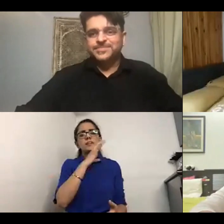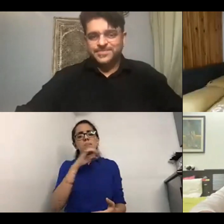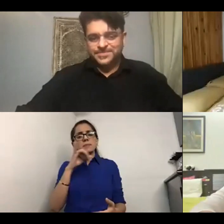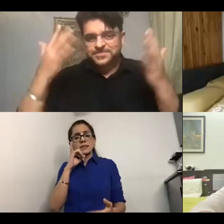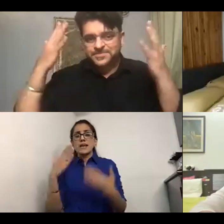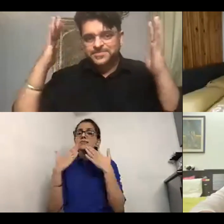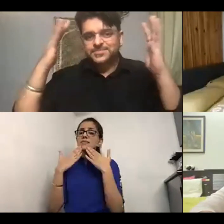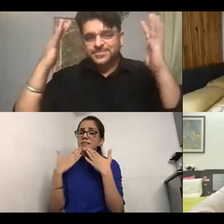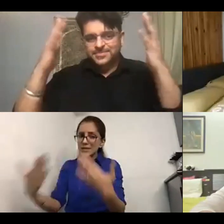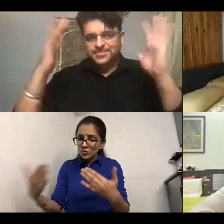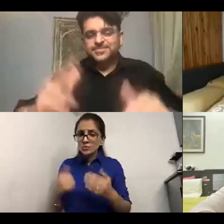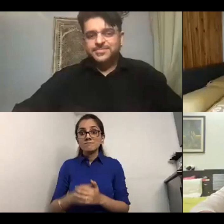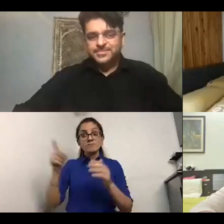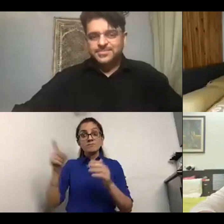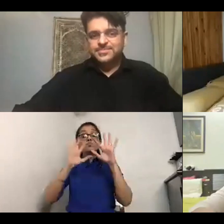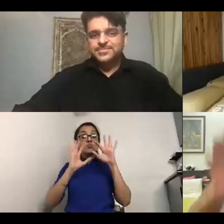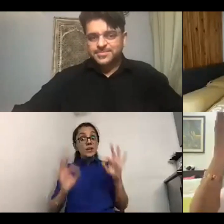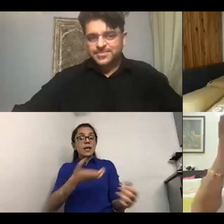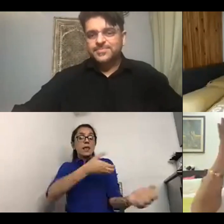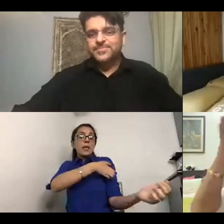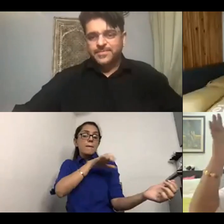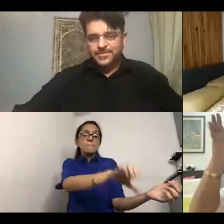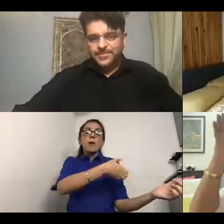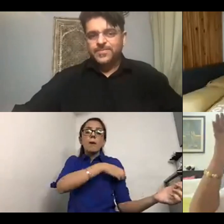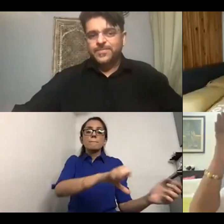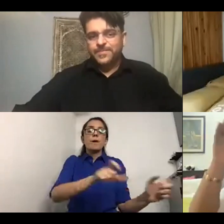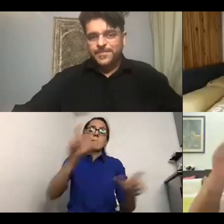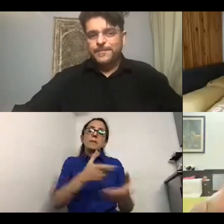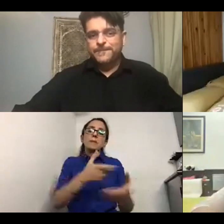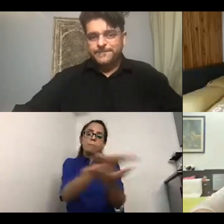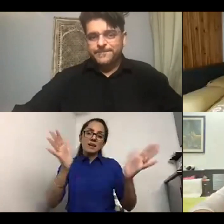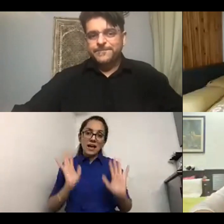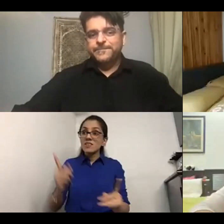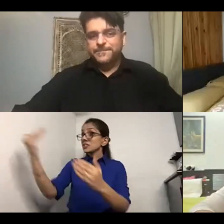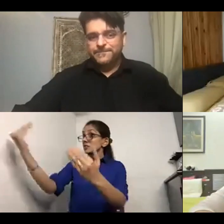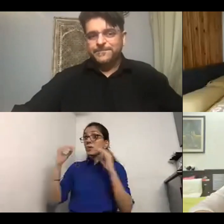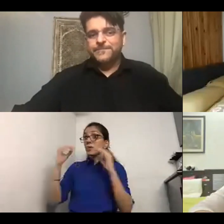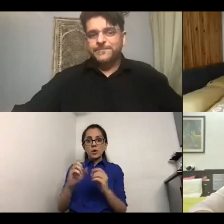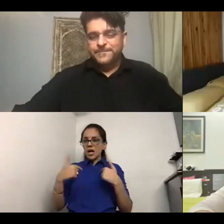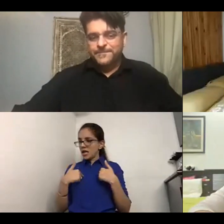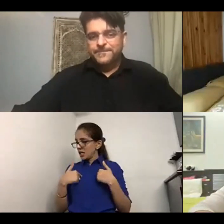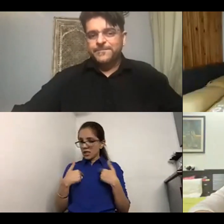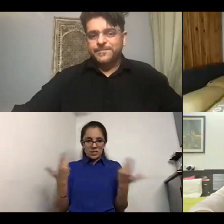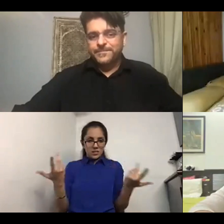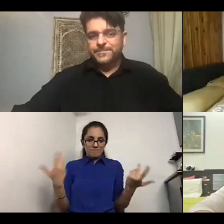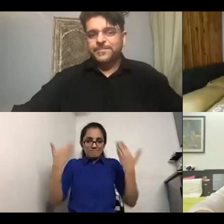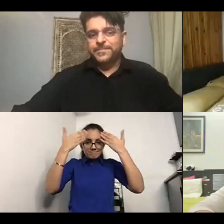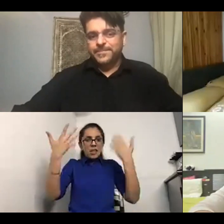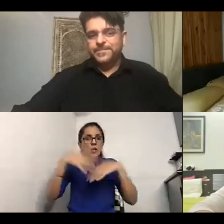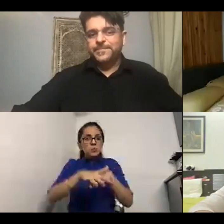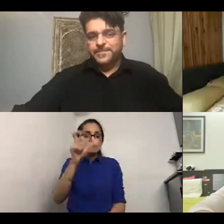India, who is enabling and powering so many people, without whose support, I won't know what it is to be